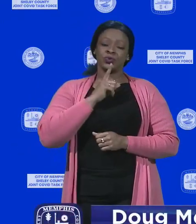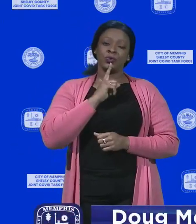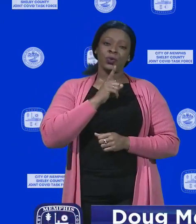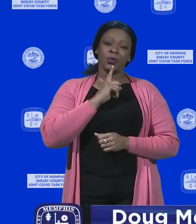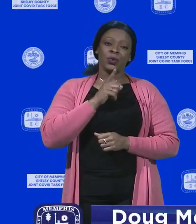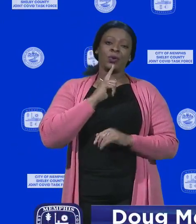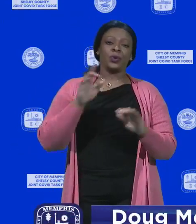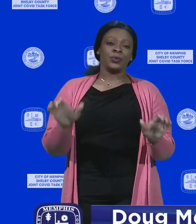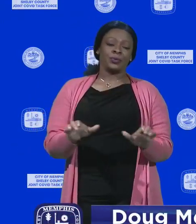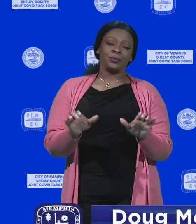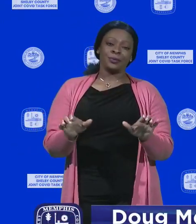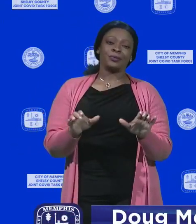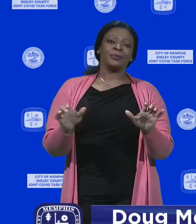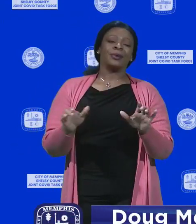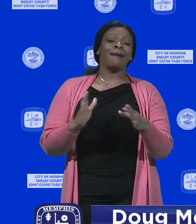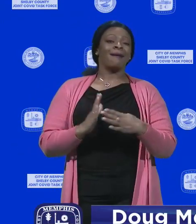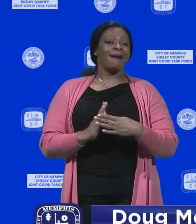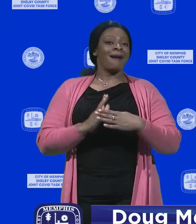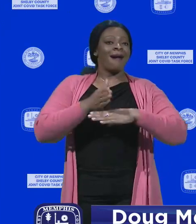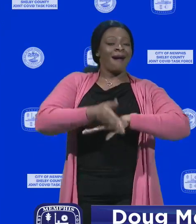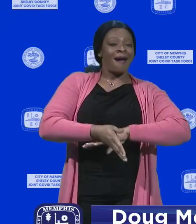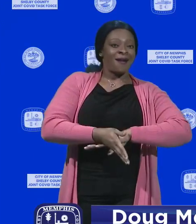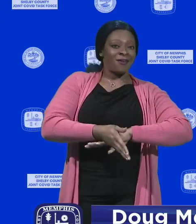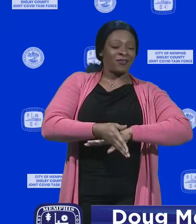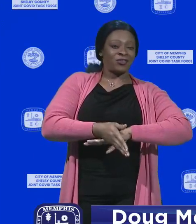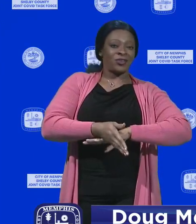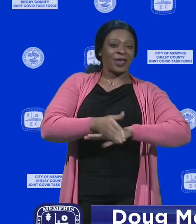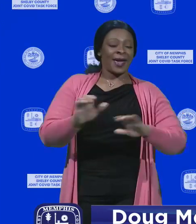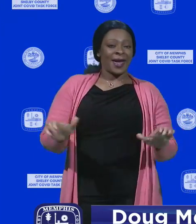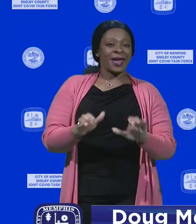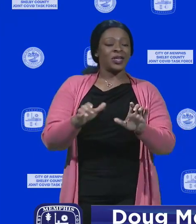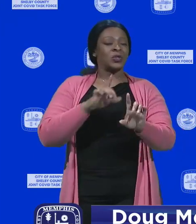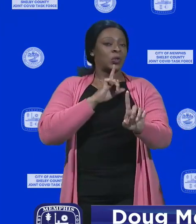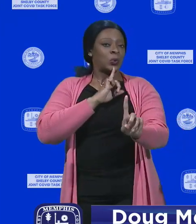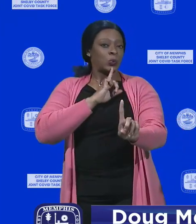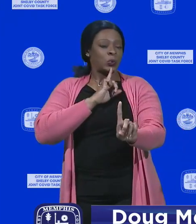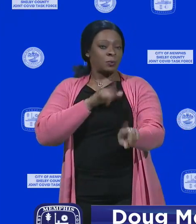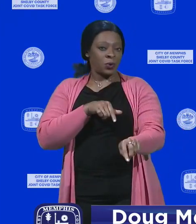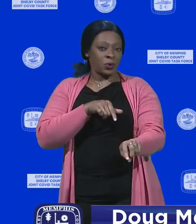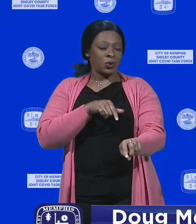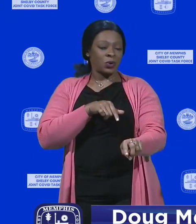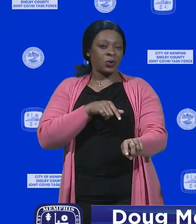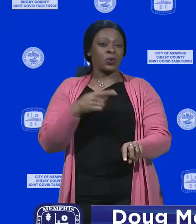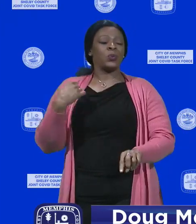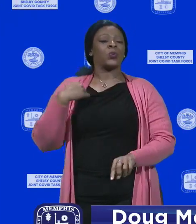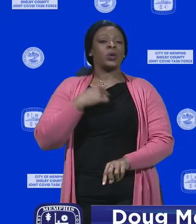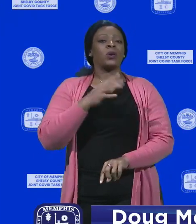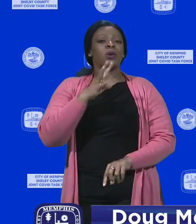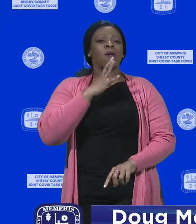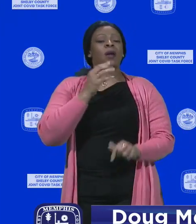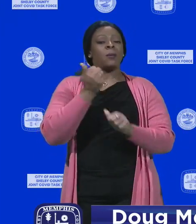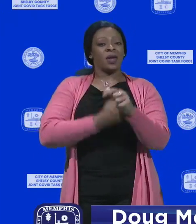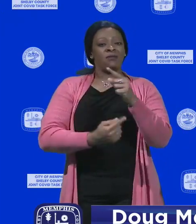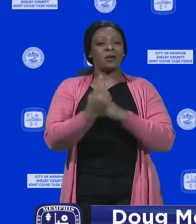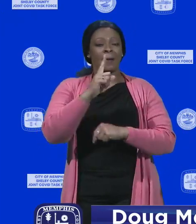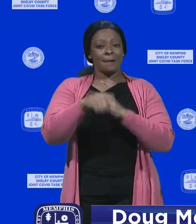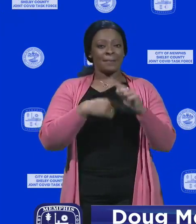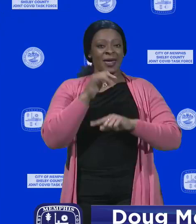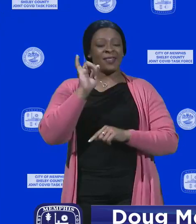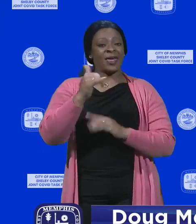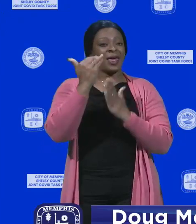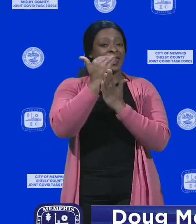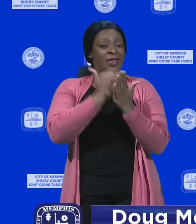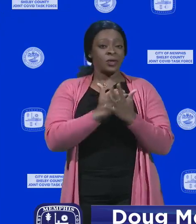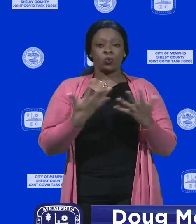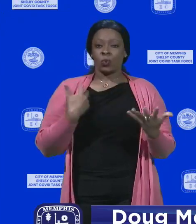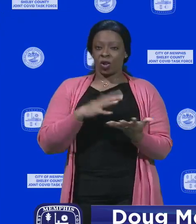certainly do an after action report where we will talk with everybody about those lessons